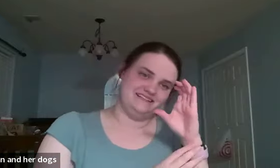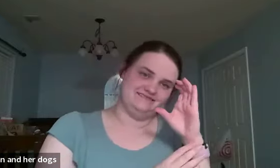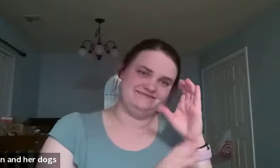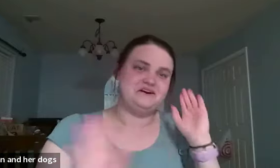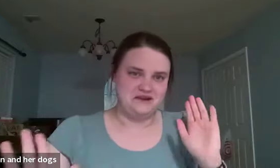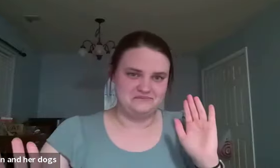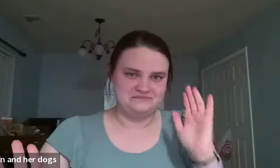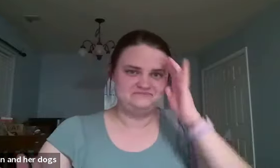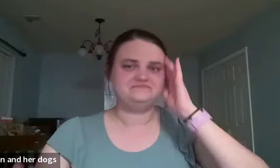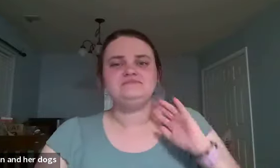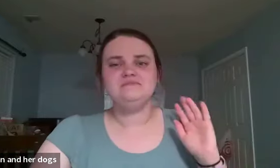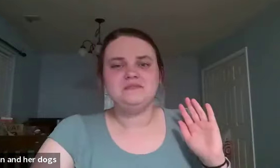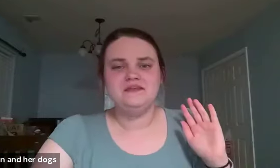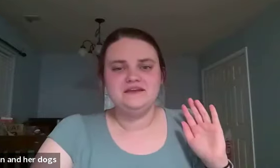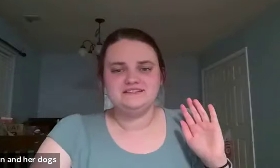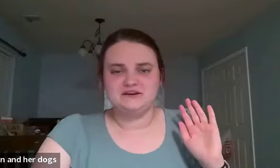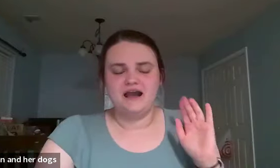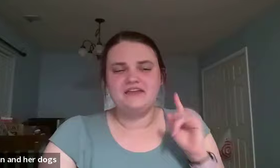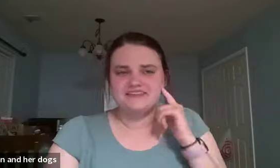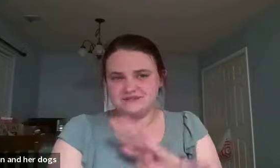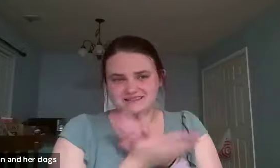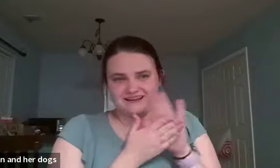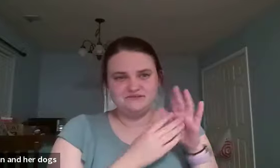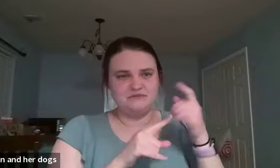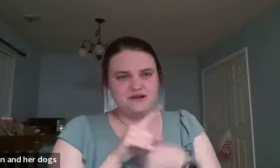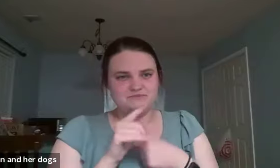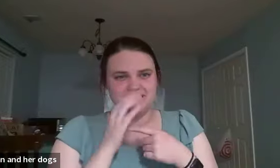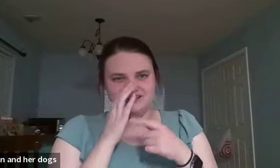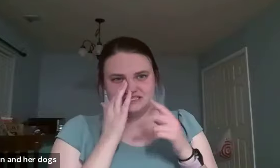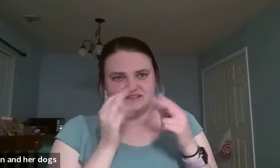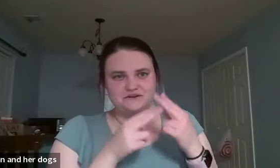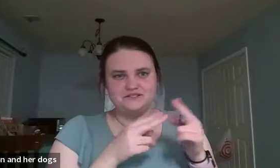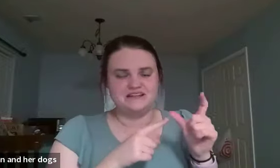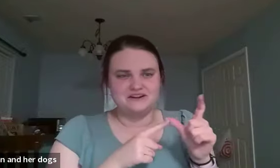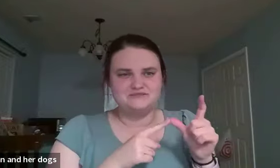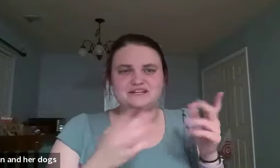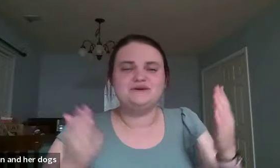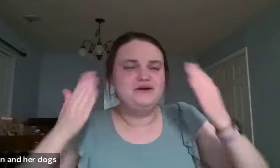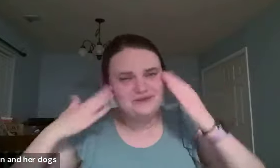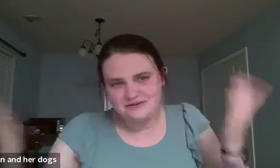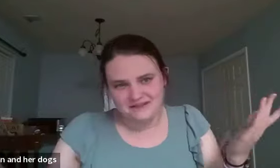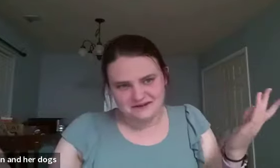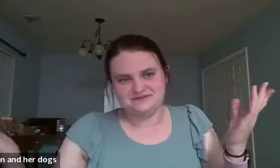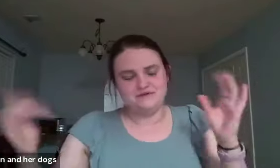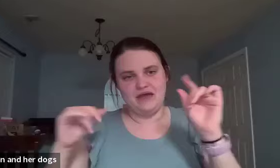D-E-C. Okay. So I think that's always nice with the months being just the first letters because we all know the letters of the